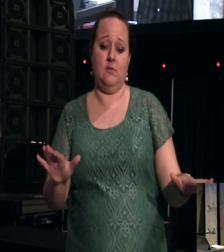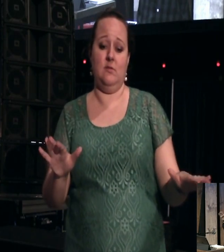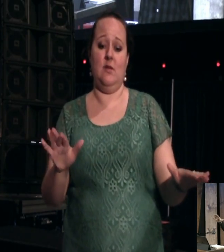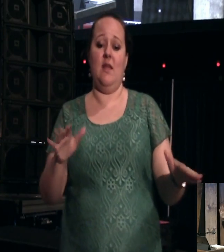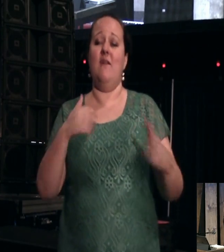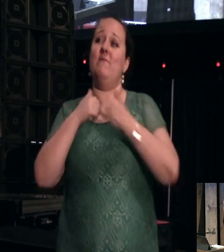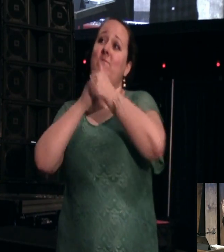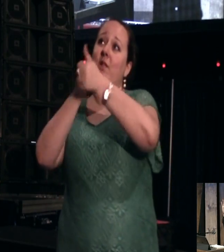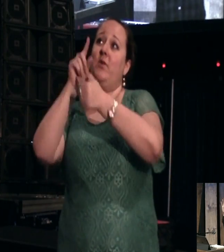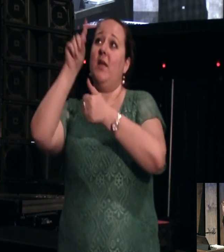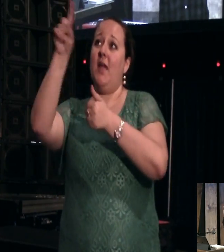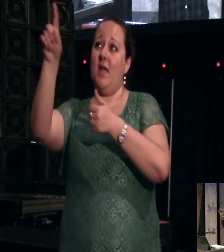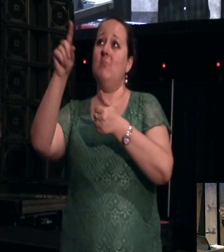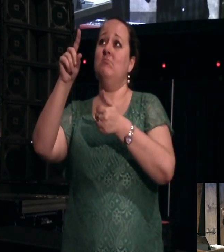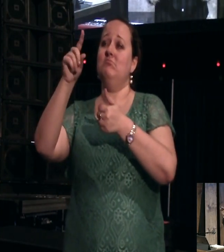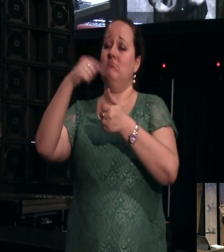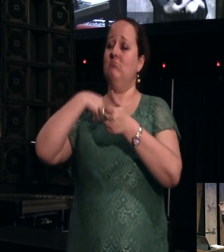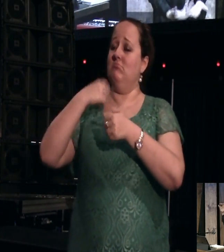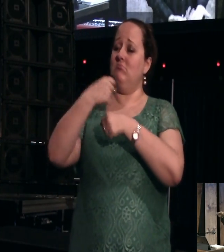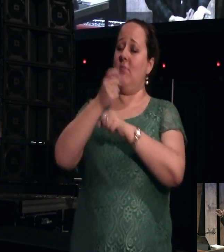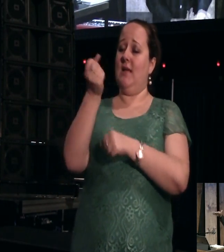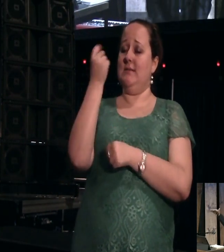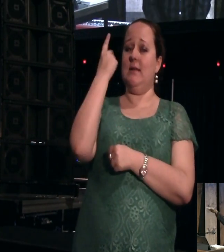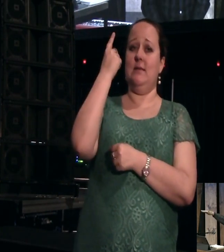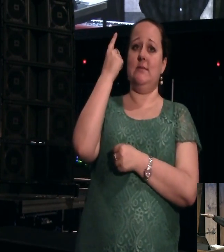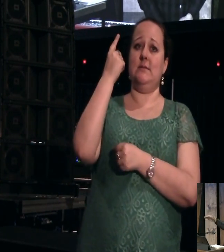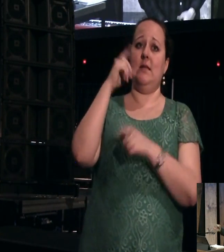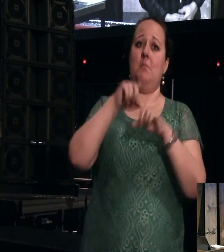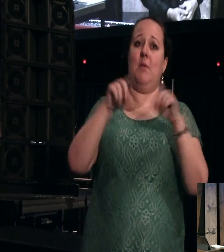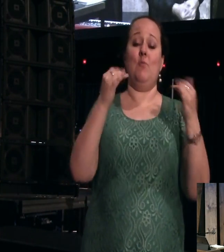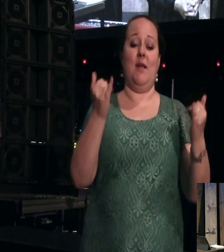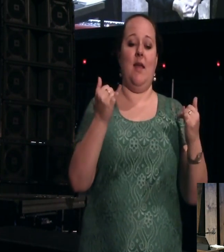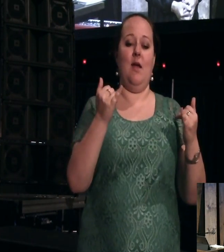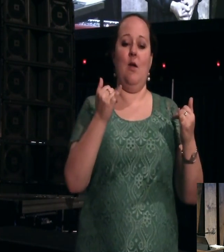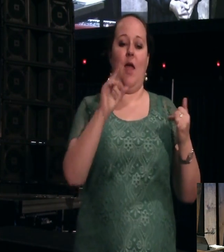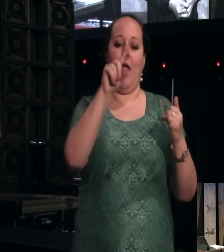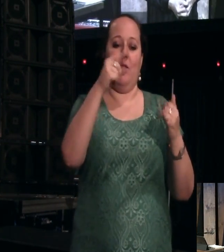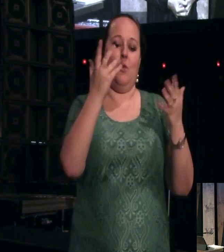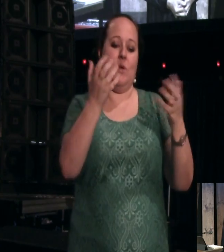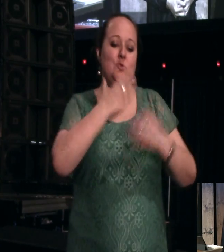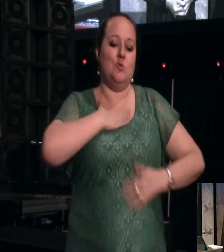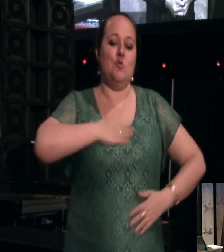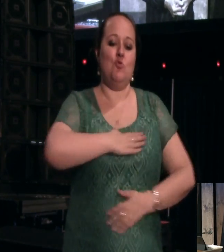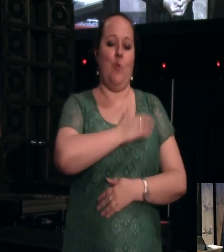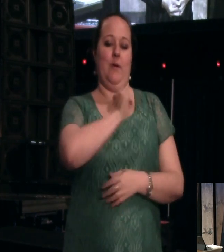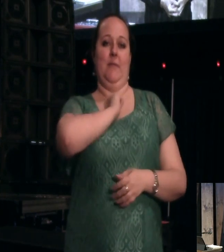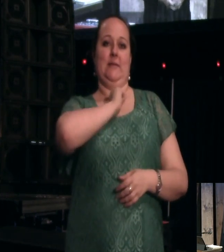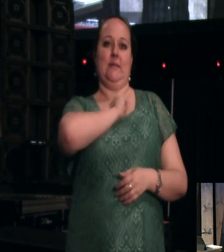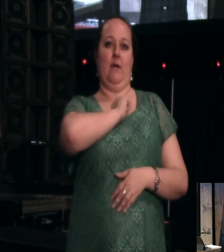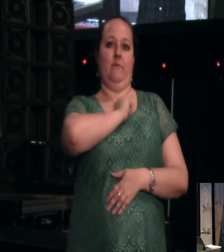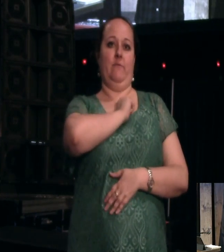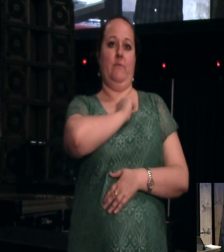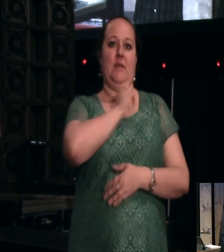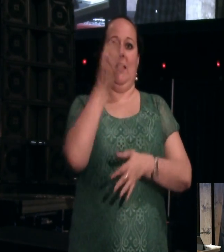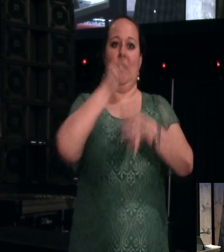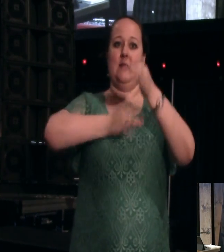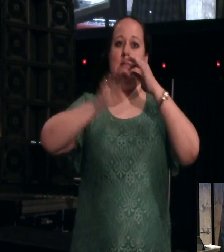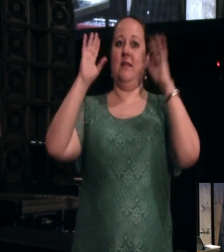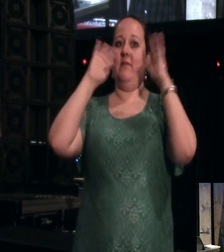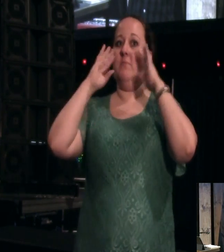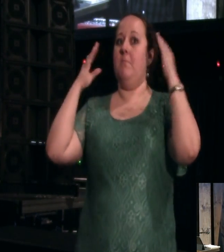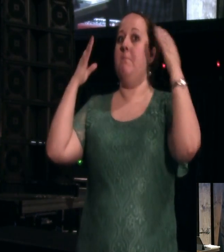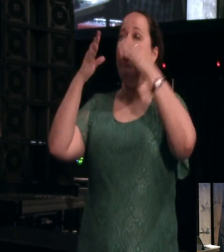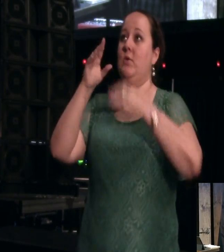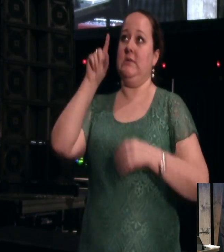where spirituality, following Jesus will make a lot more sense. But at least right now, I just want to enjoy myself.